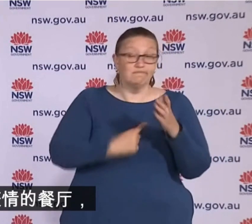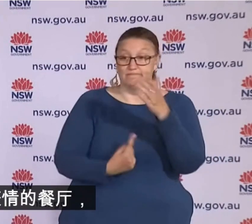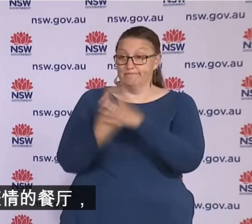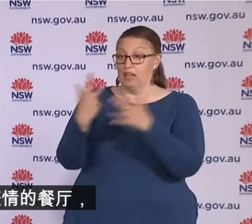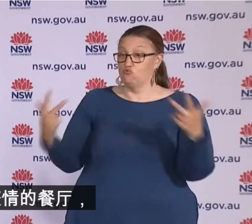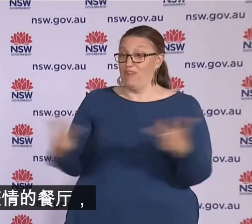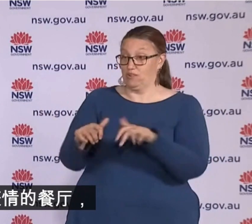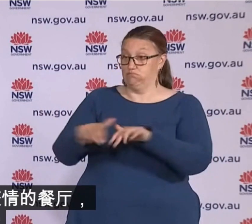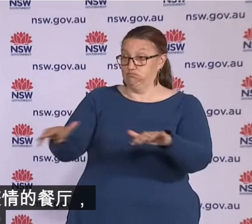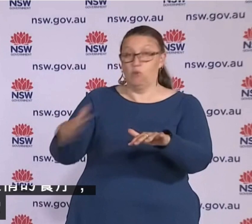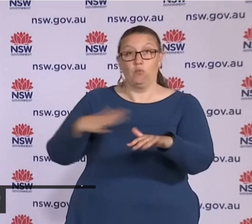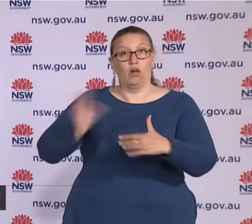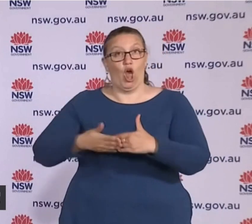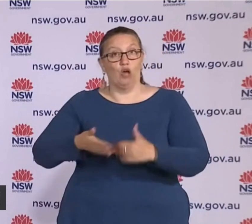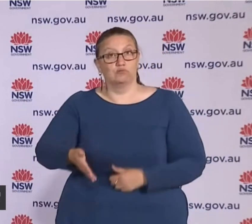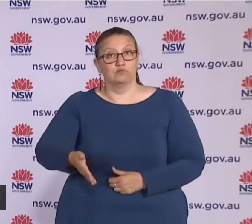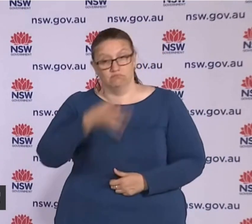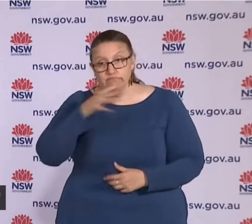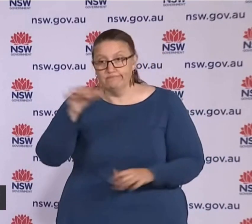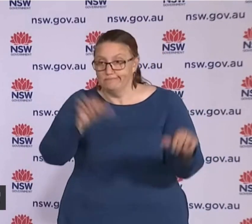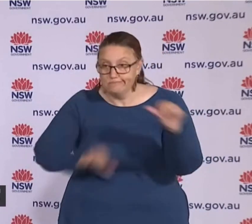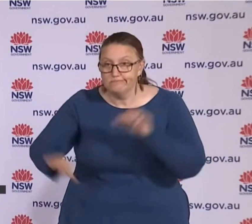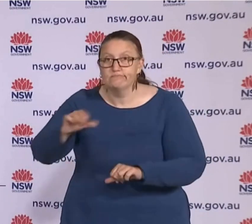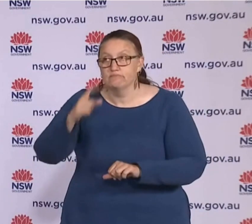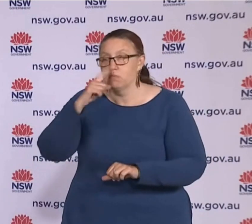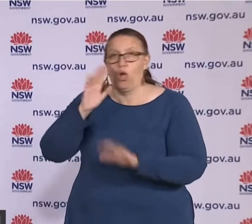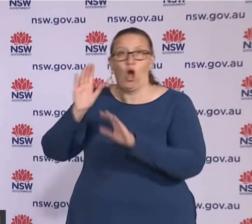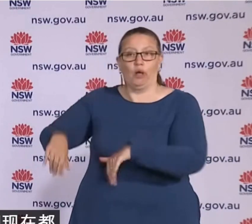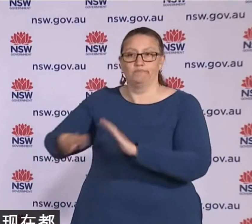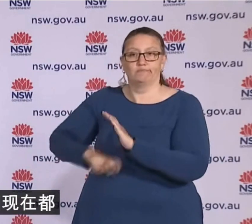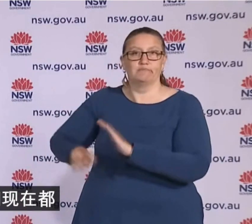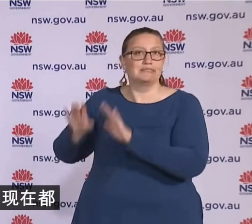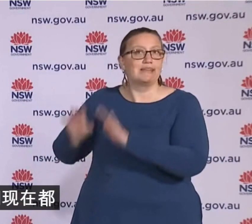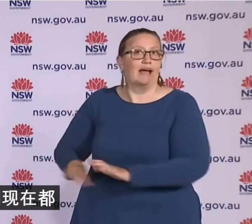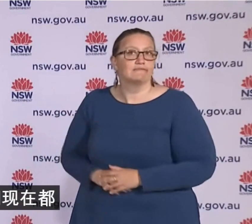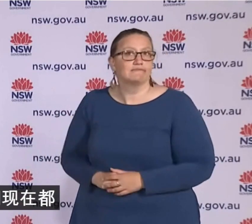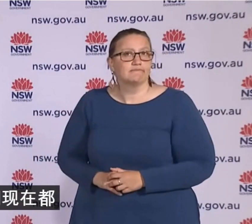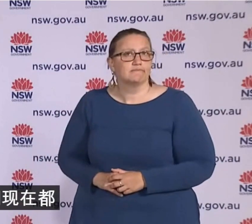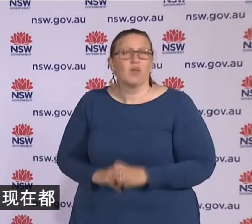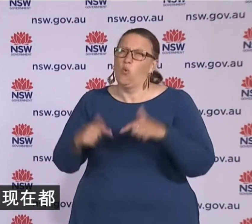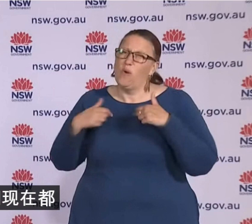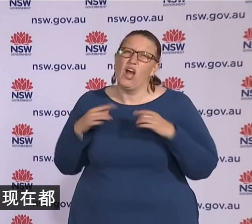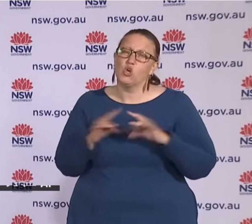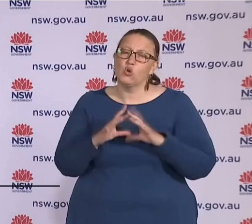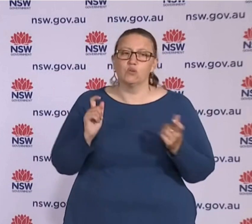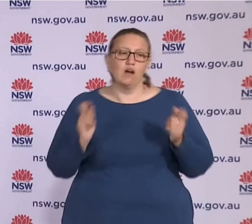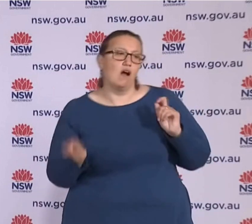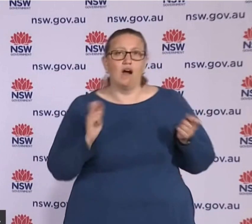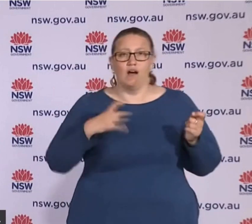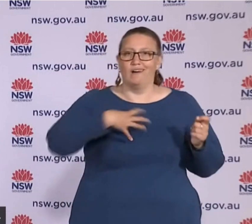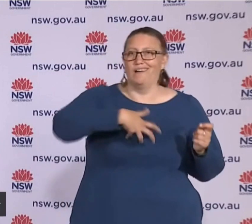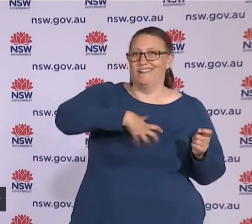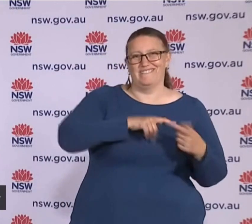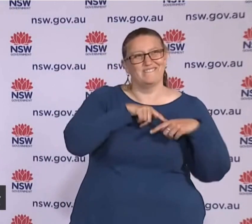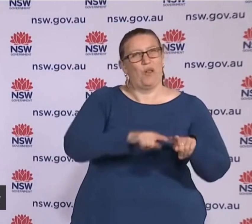with an outbreak or a school, we'd shut that down temporarily or ask people to take particular action. I think we're all used to now adjusting and being flexible. But the good news is